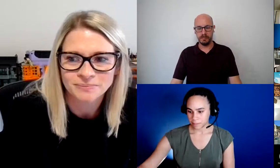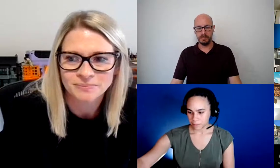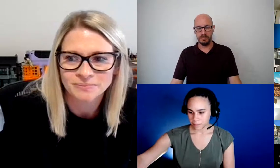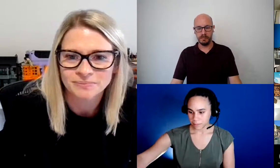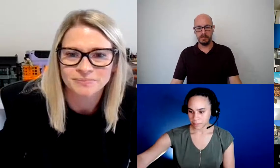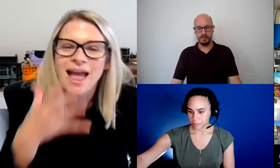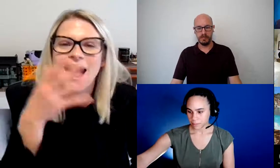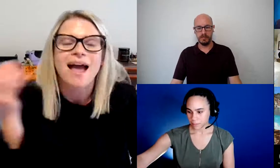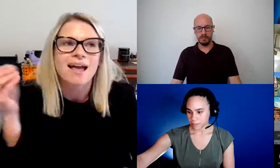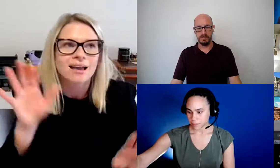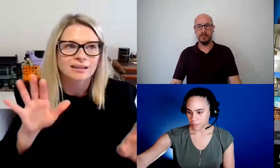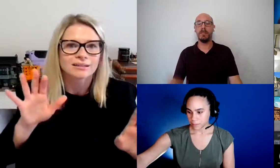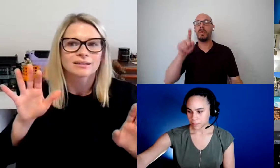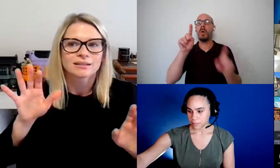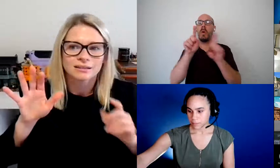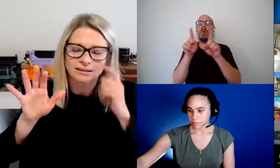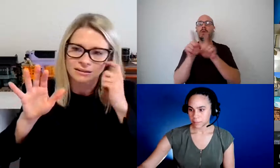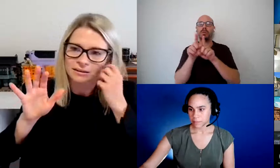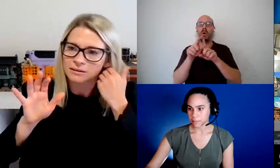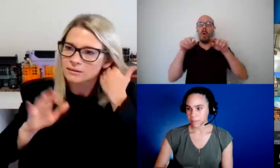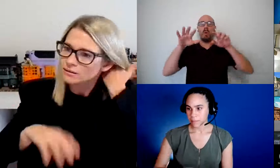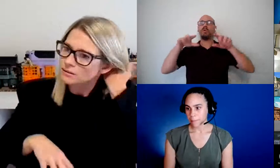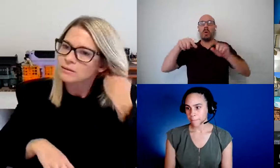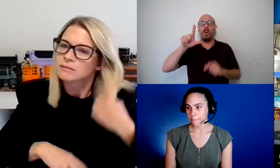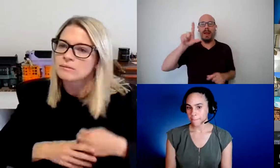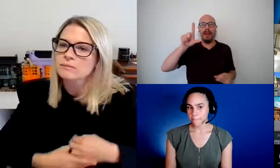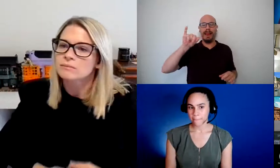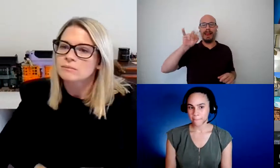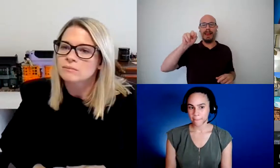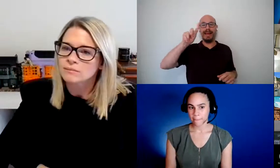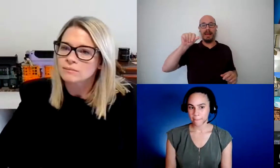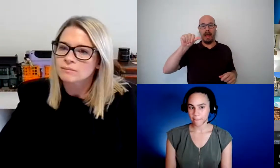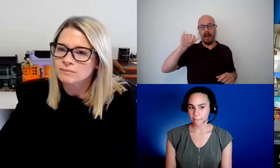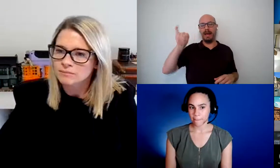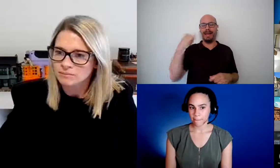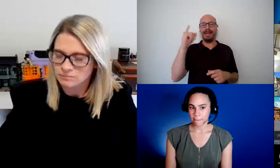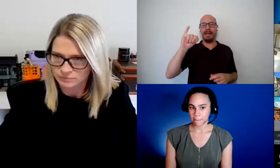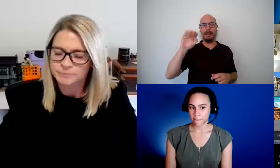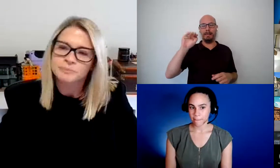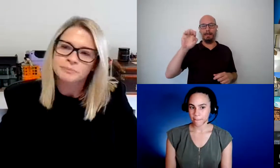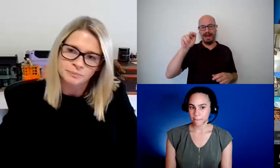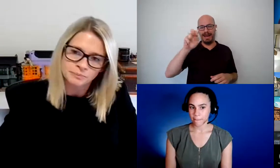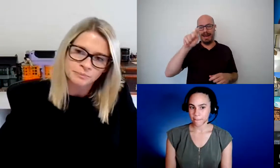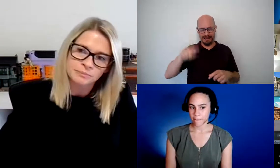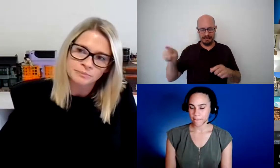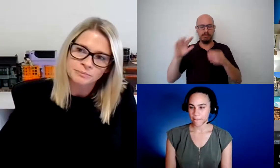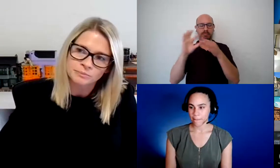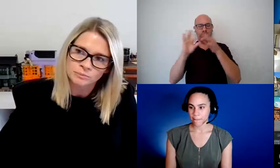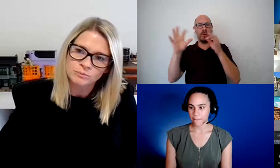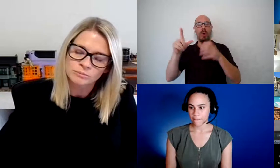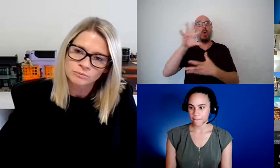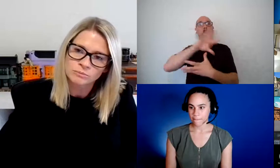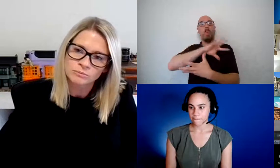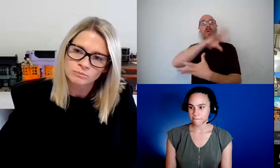Awesome. This is from Linda Jimenez, within an organization, how would you suggest building support